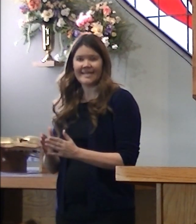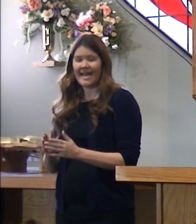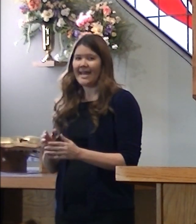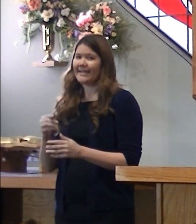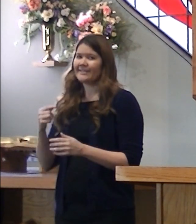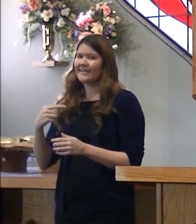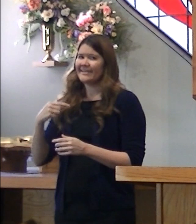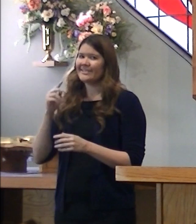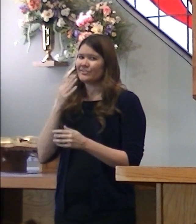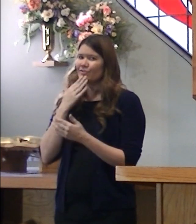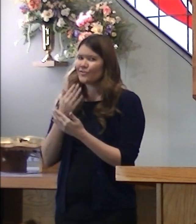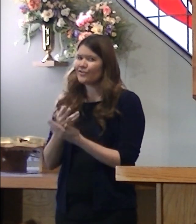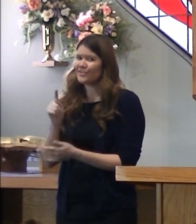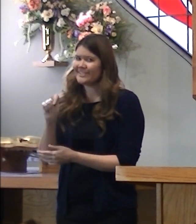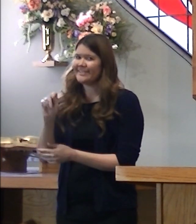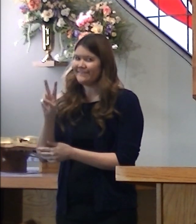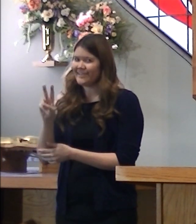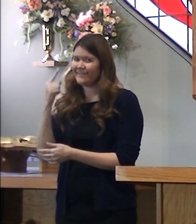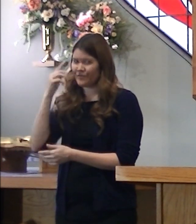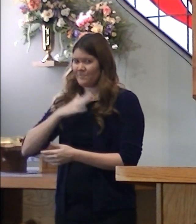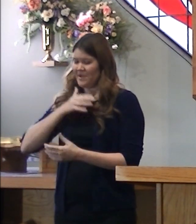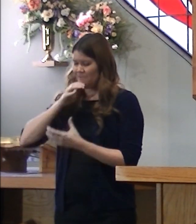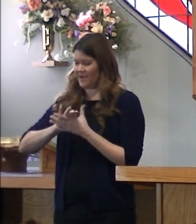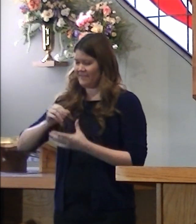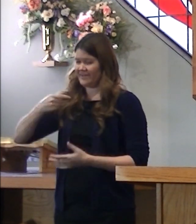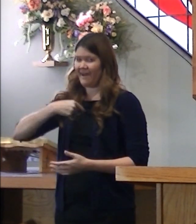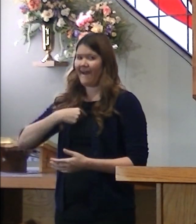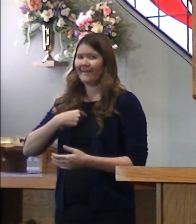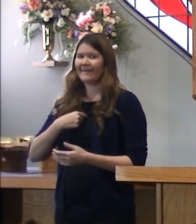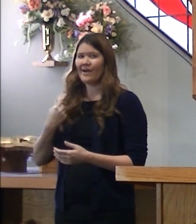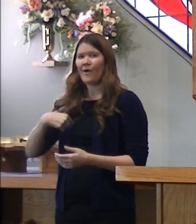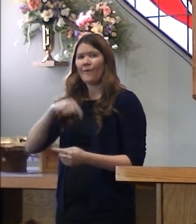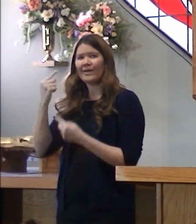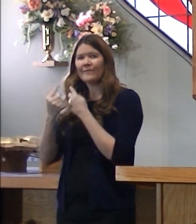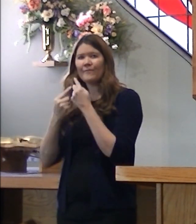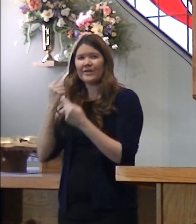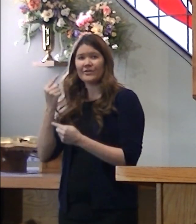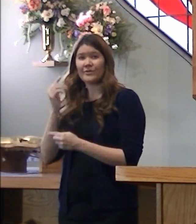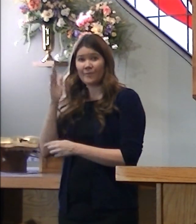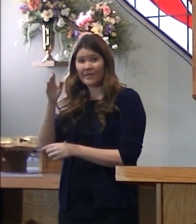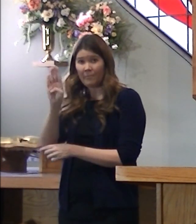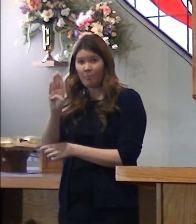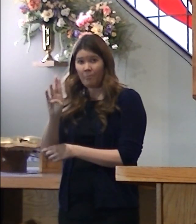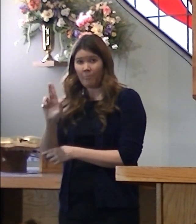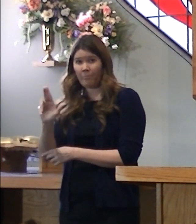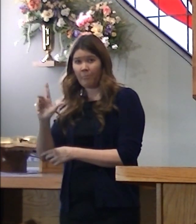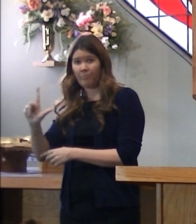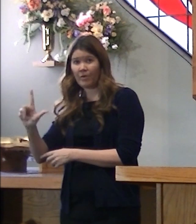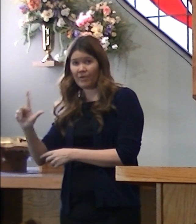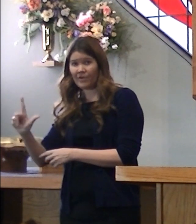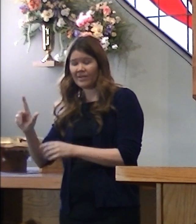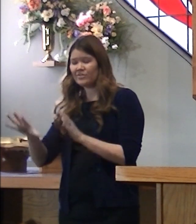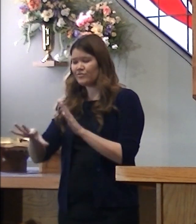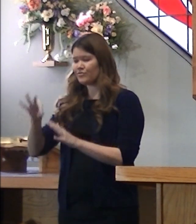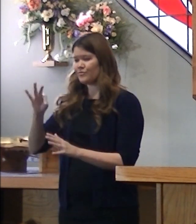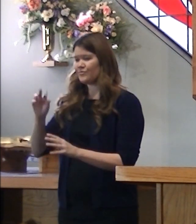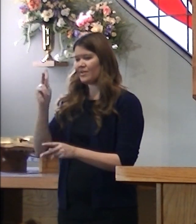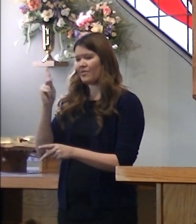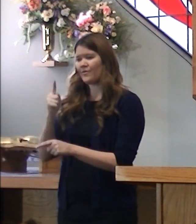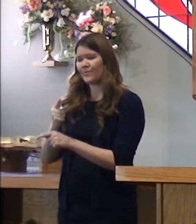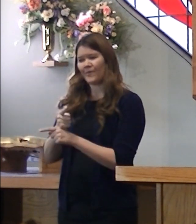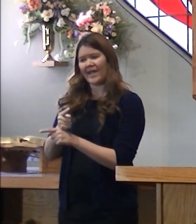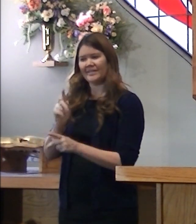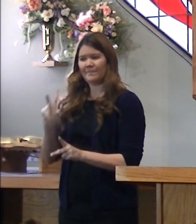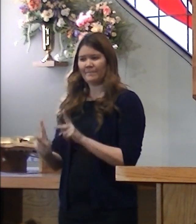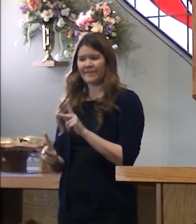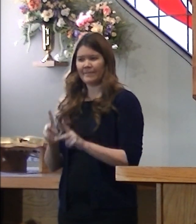must-see TV for Sherry and me. We wonder, will Bull be able to pick the right group of jurors